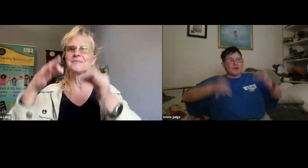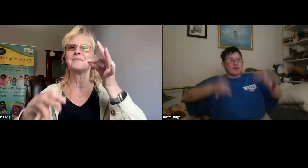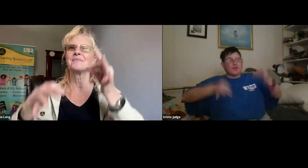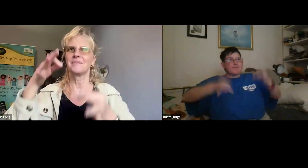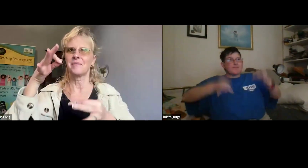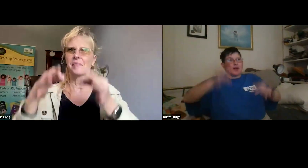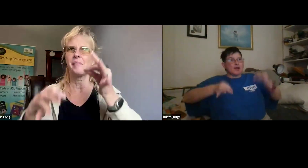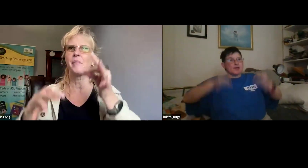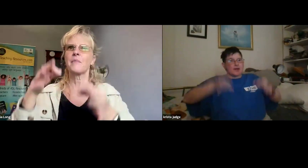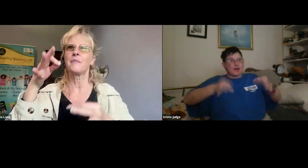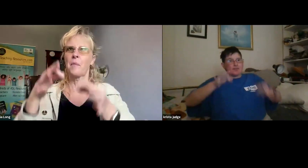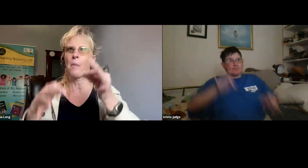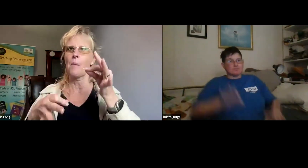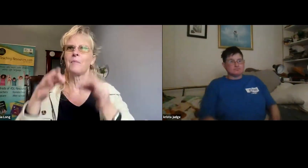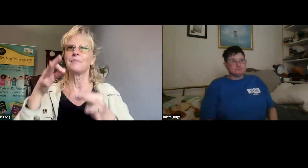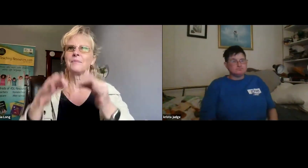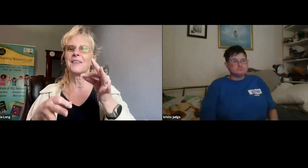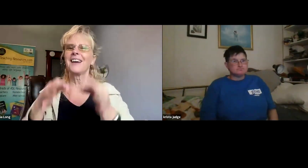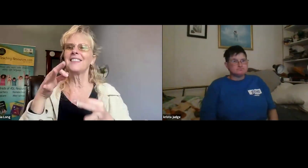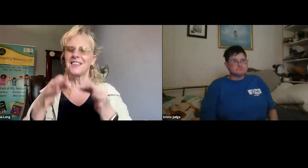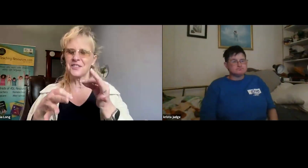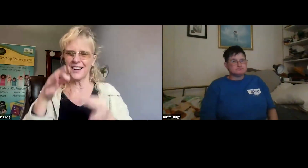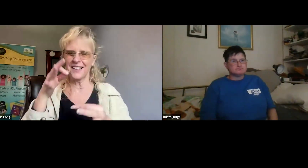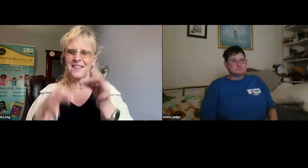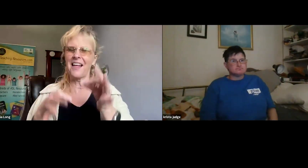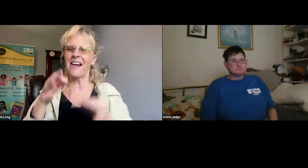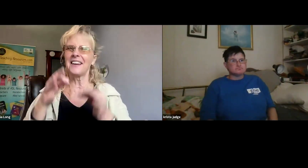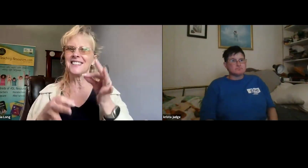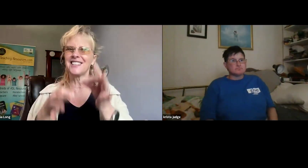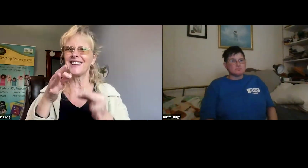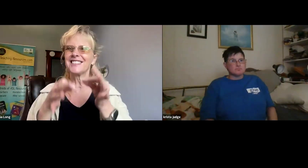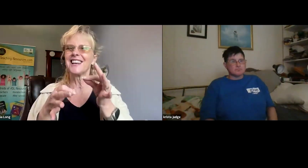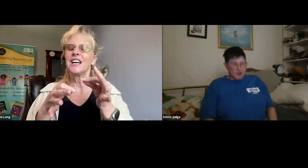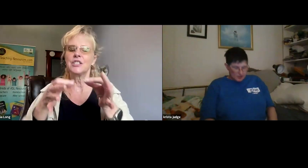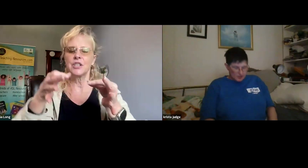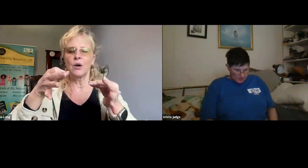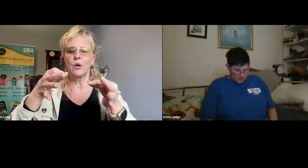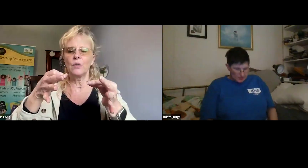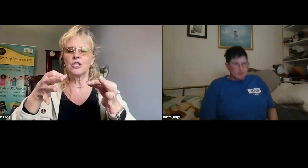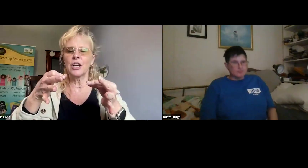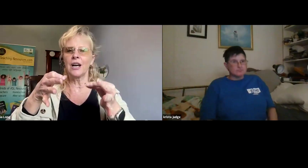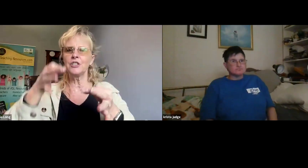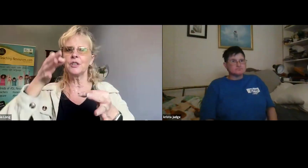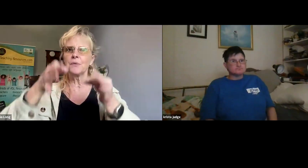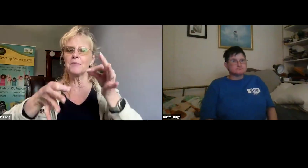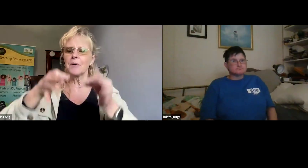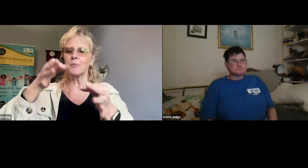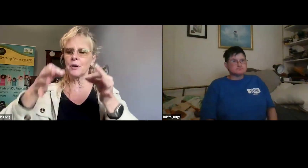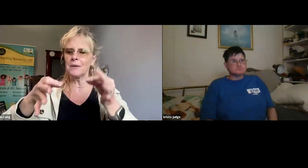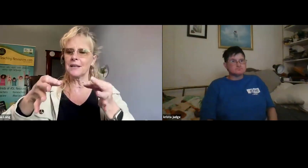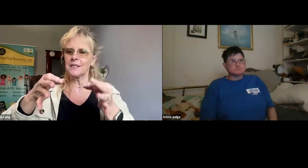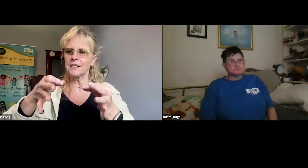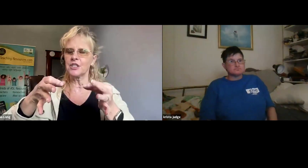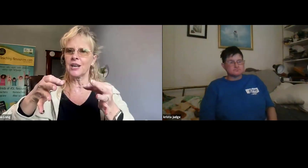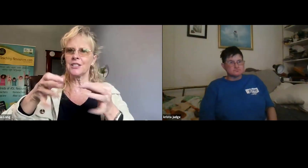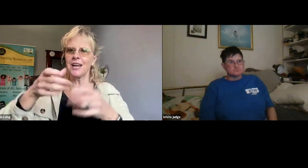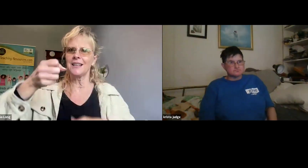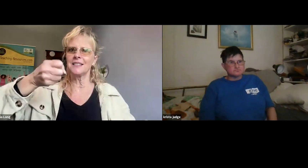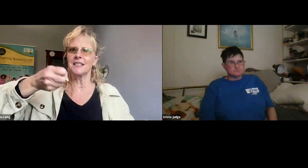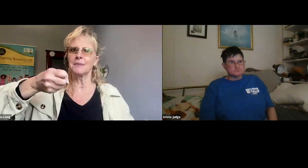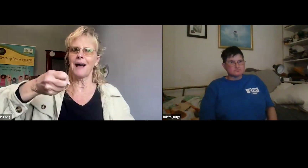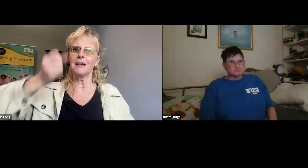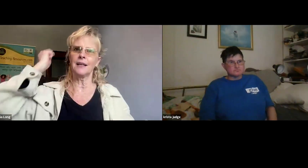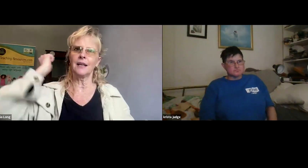Yes. That's my last name. Yeah, that's right. Judge. So judge, you can remember it because the